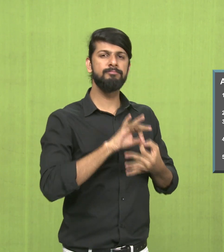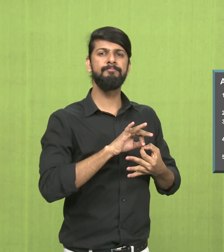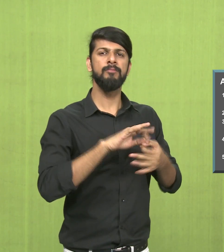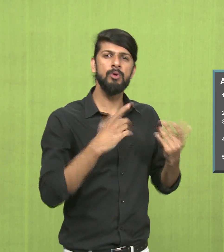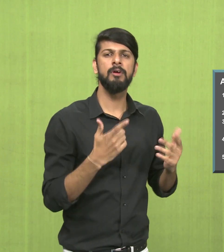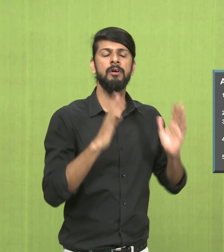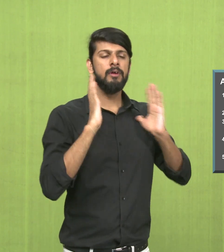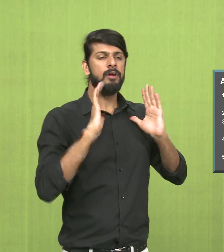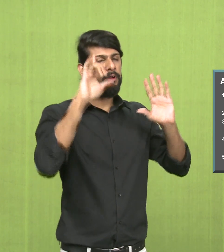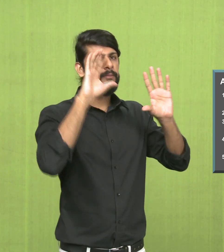spiritual enlightenment,